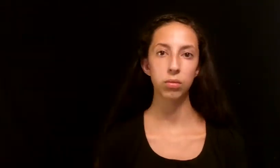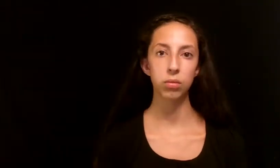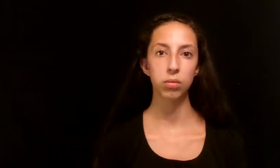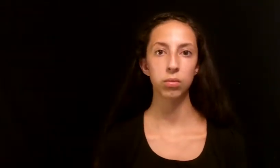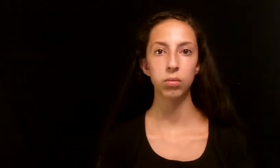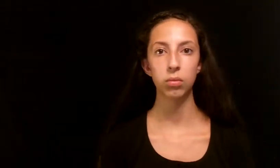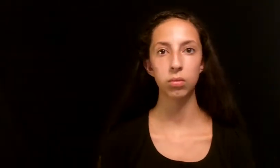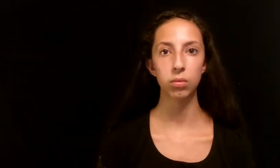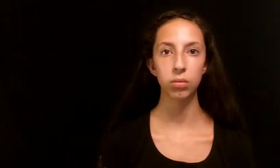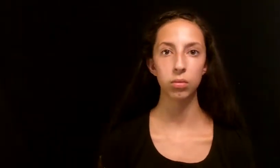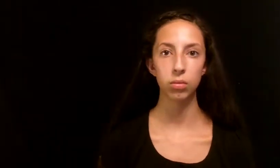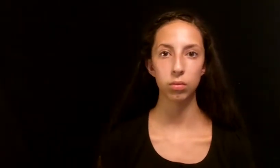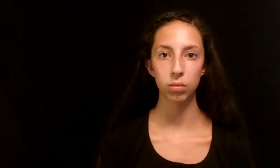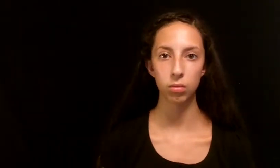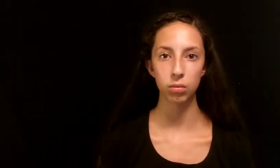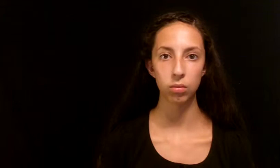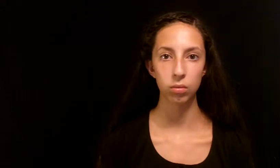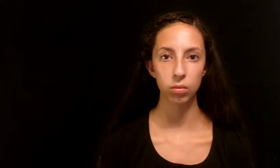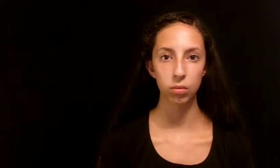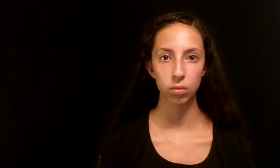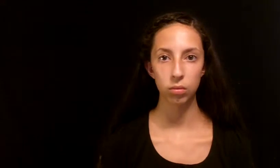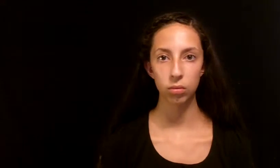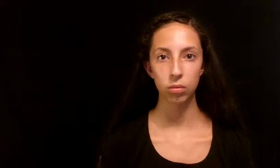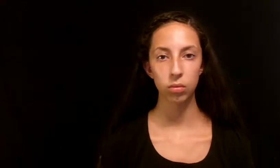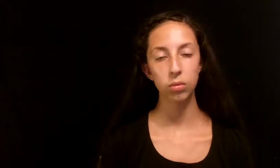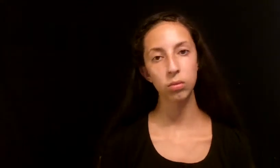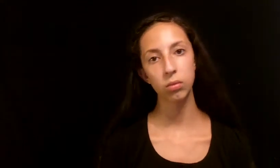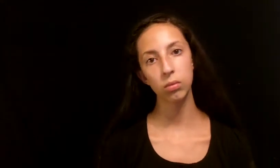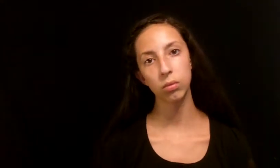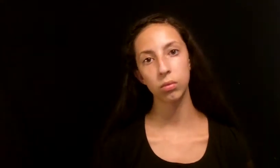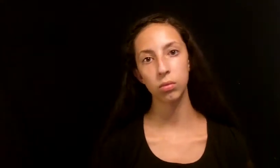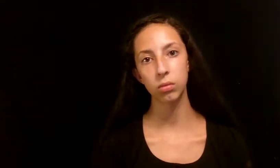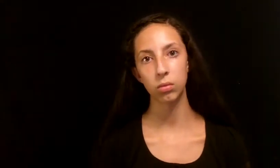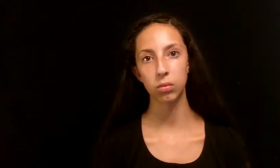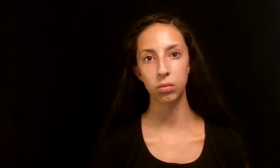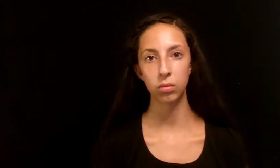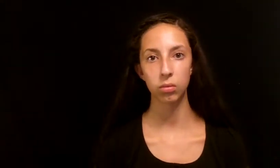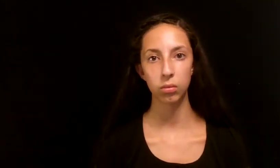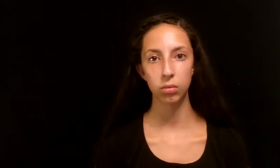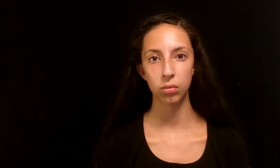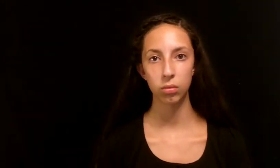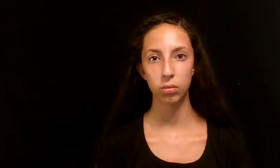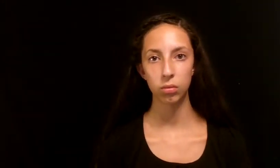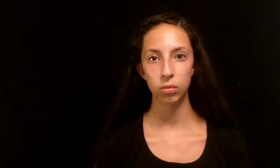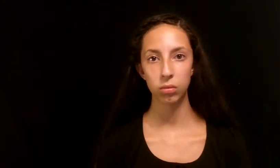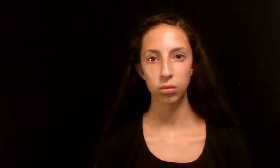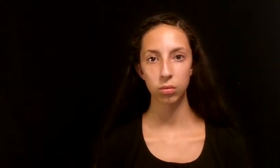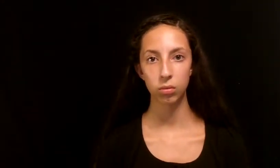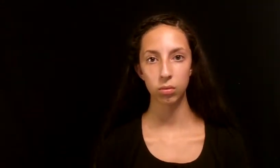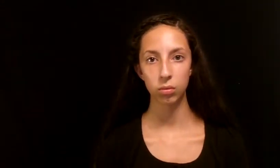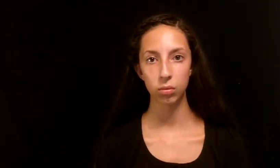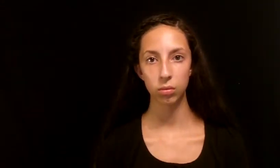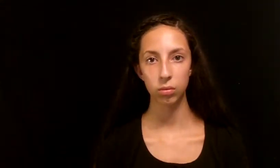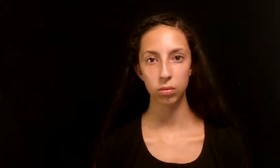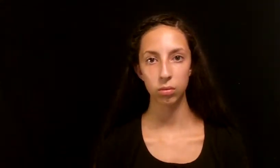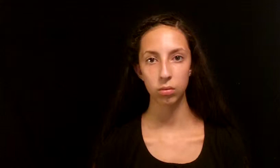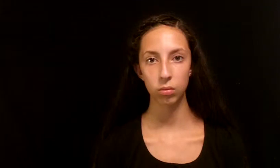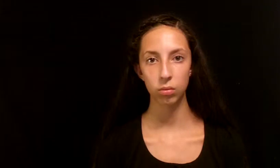So you almost don't see the O, and the H kind of blends into the N because H and N are the